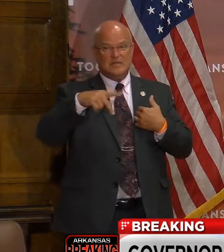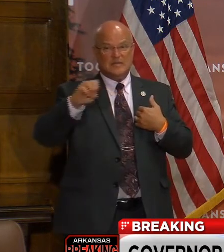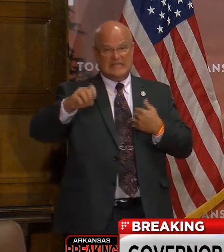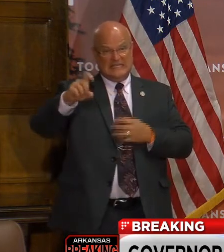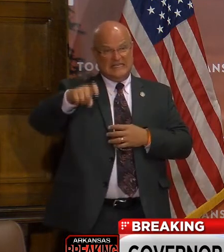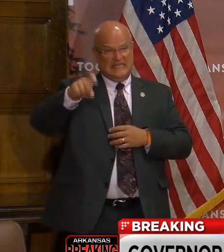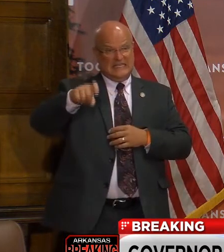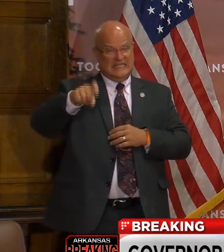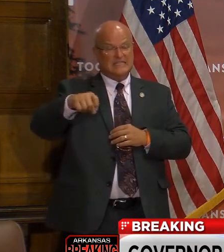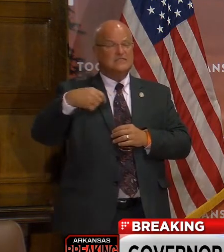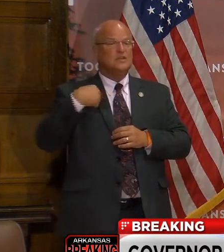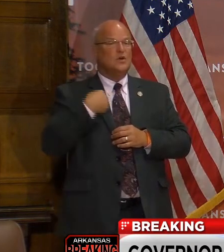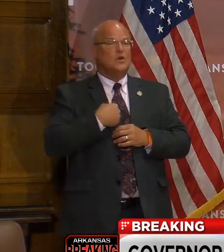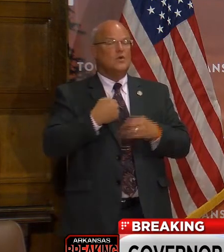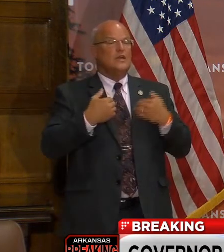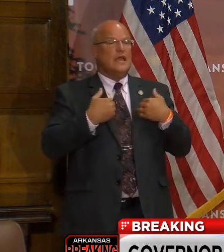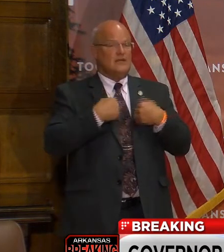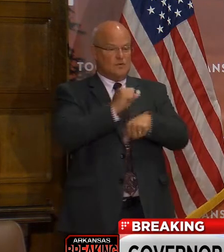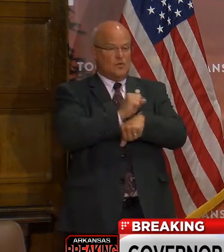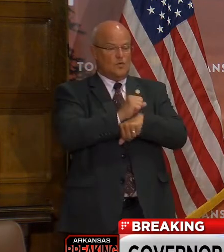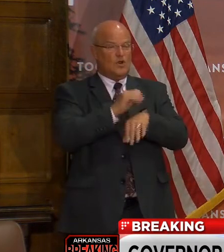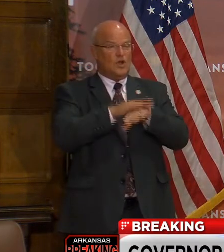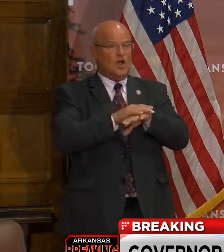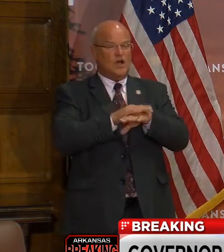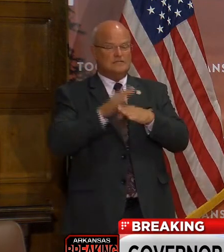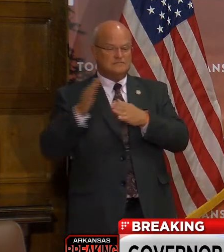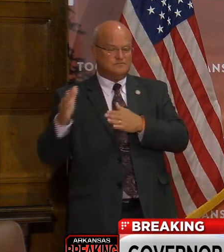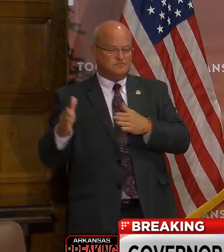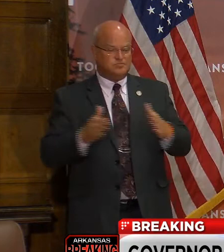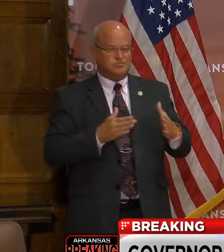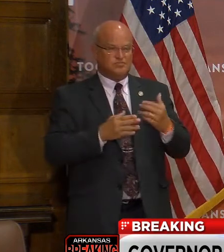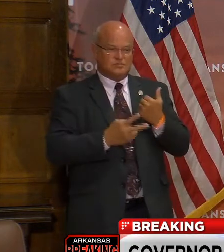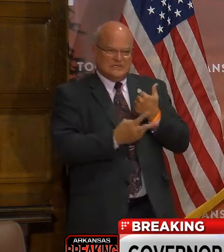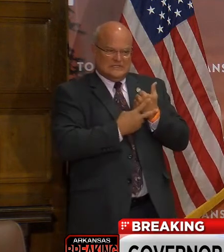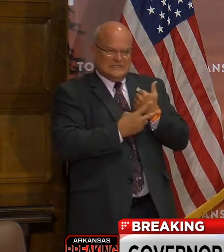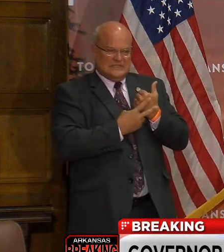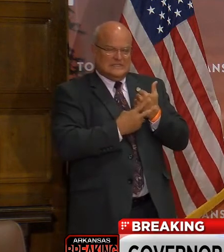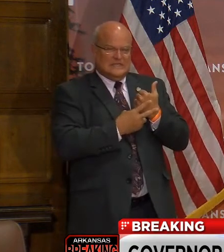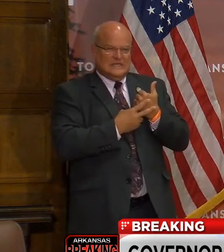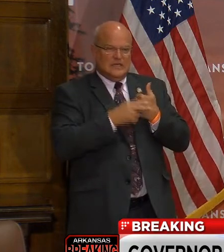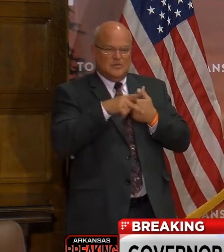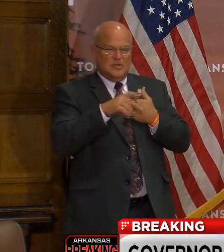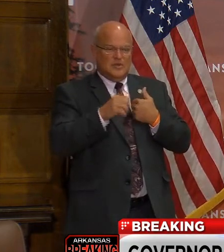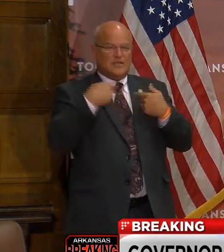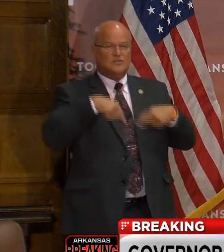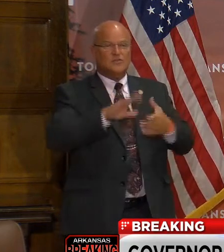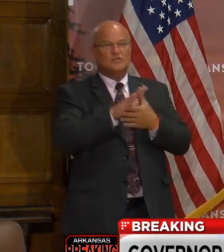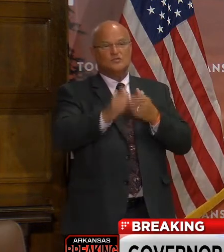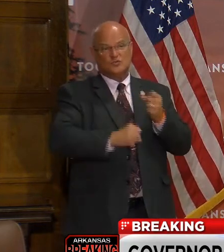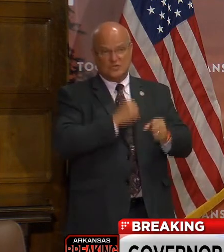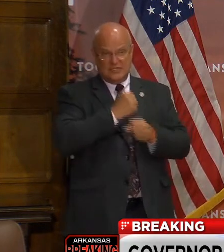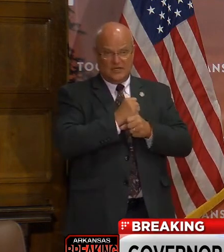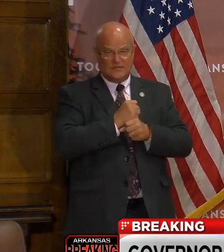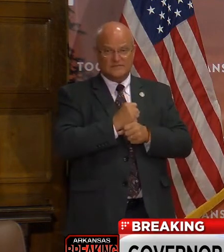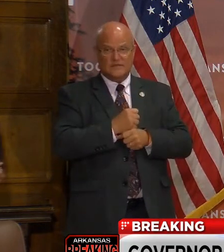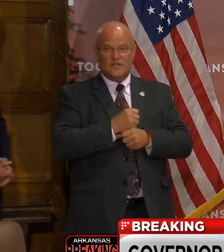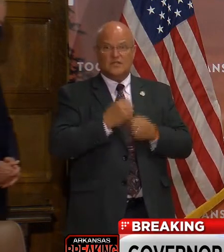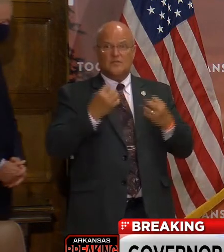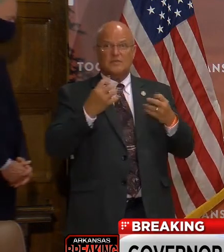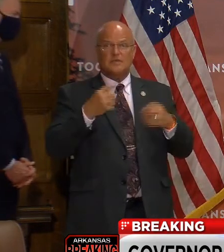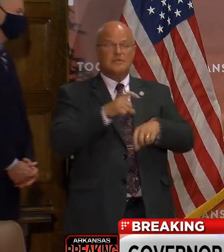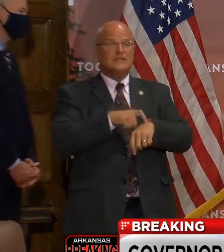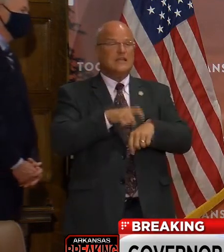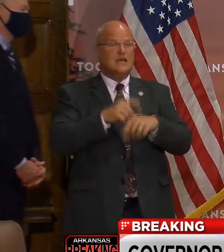needs. We're working on a strategic reserve of PPE that will be available at any time during the school year. So in a lot of